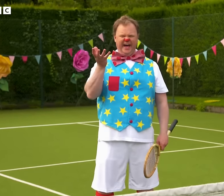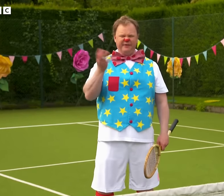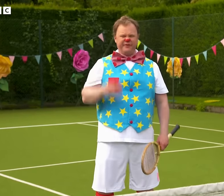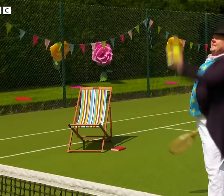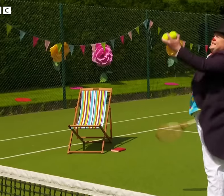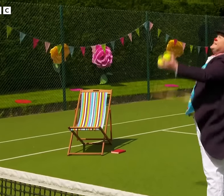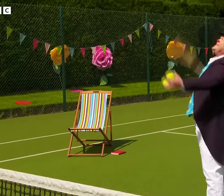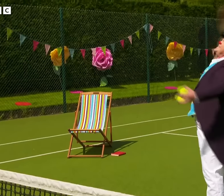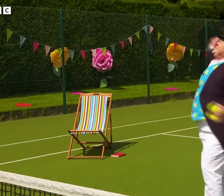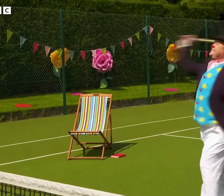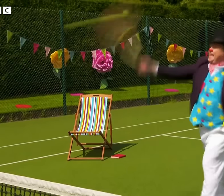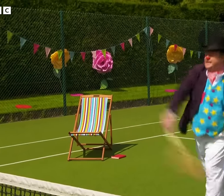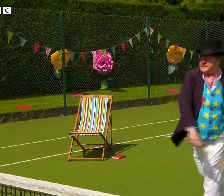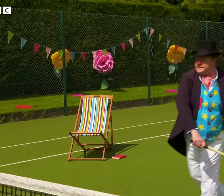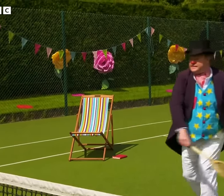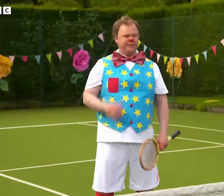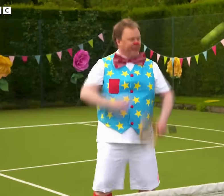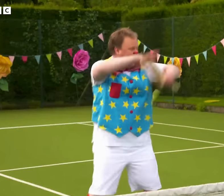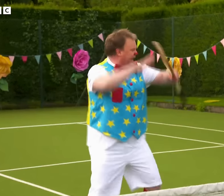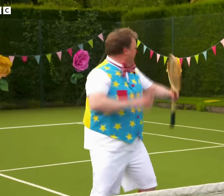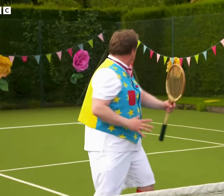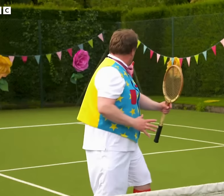Serve? Tennis.